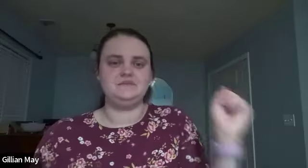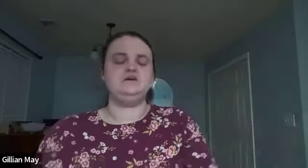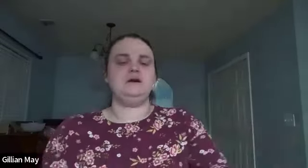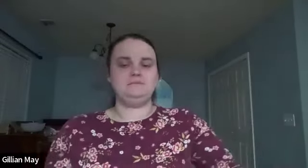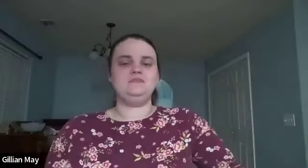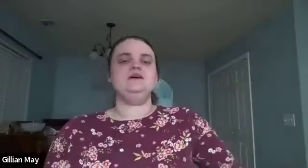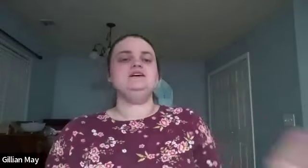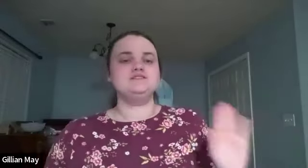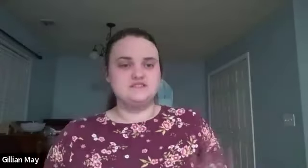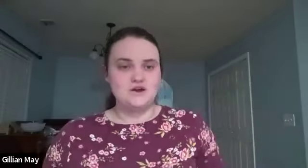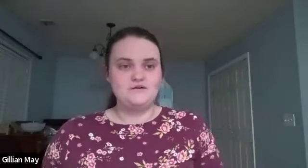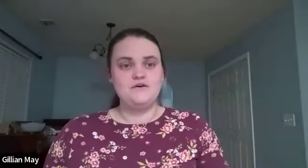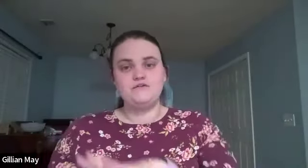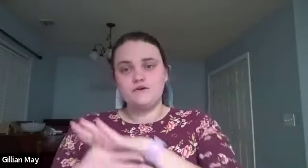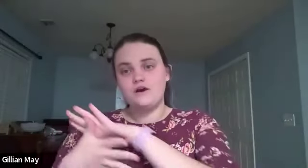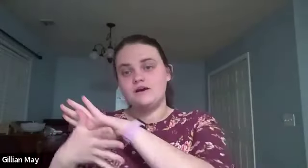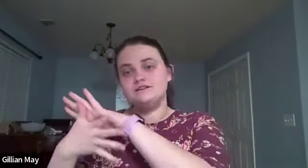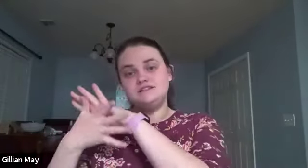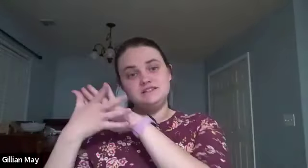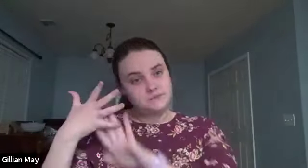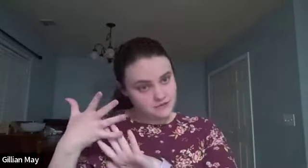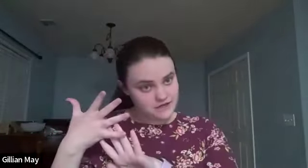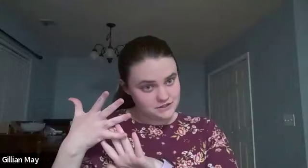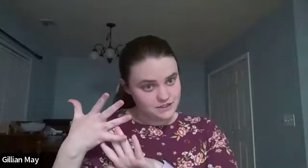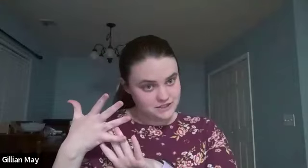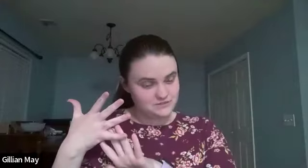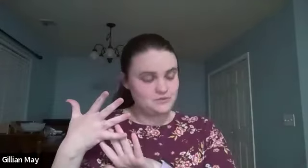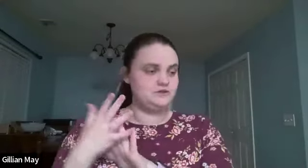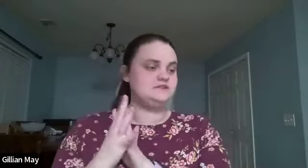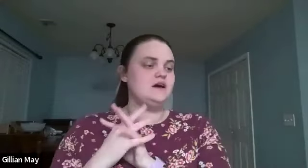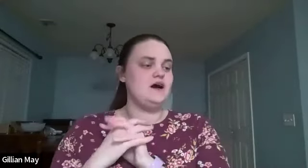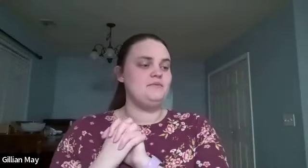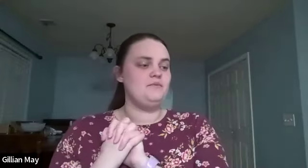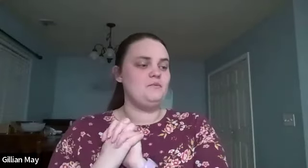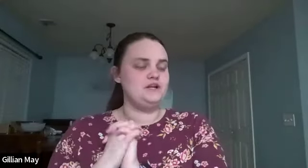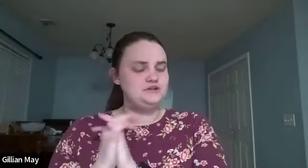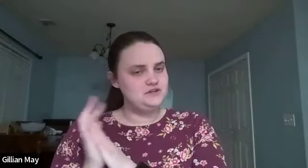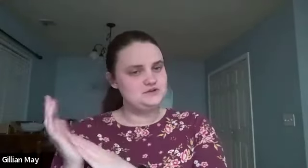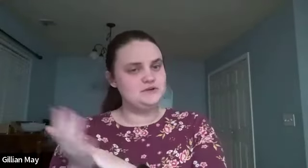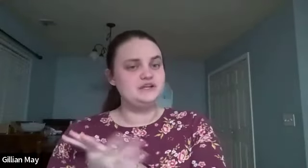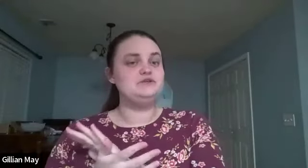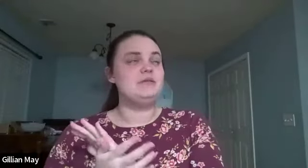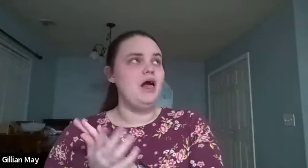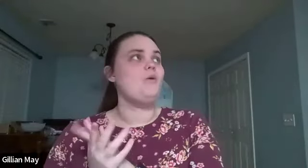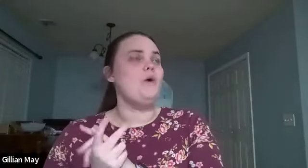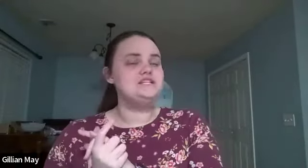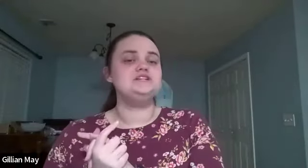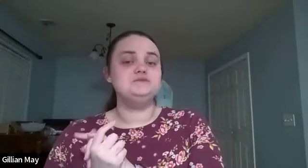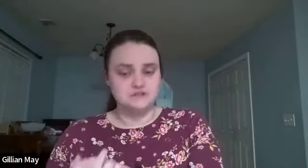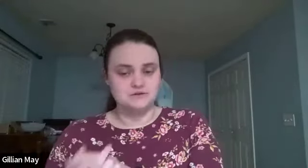Okay, so for our WH question words, what you do